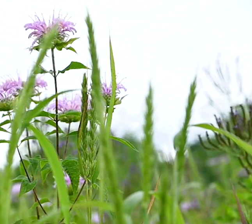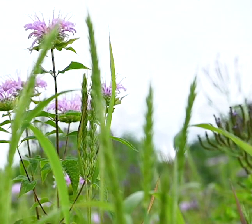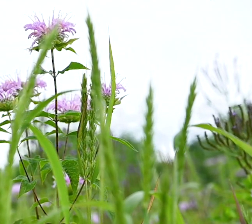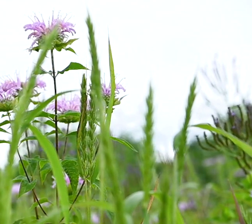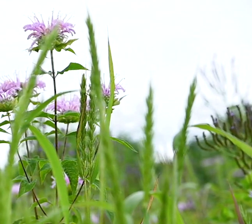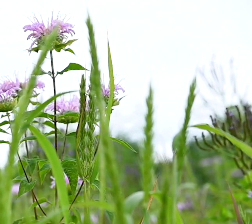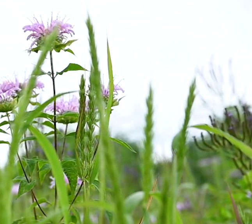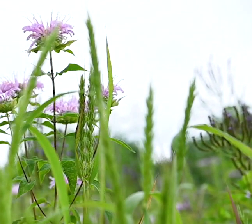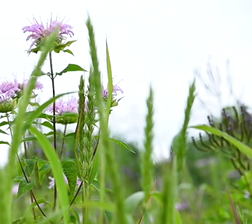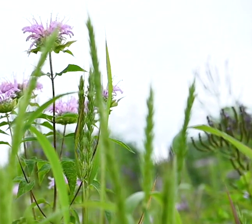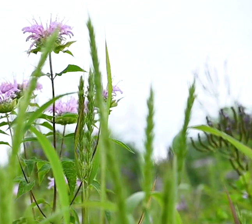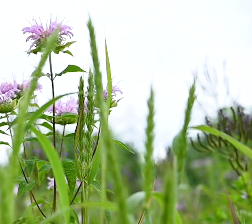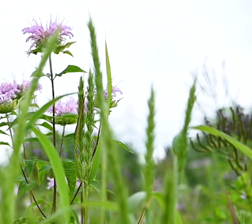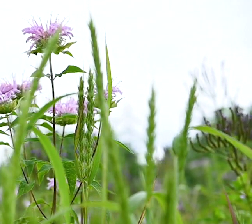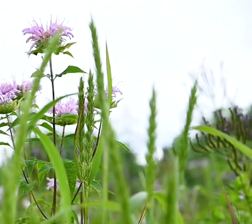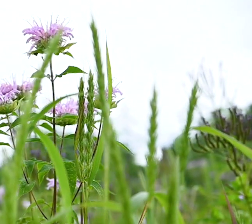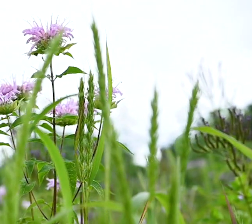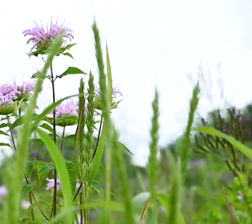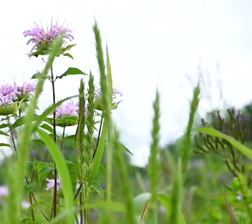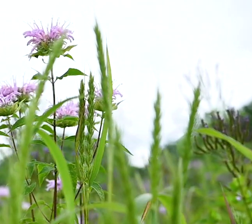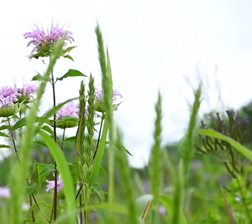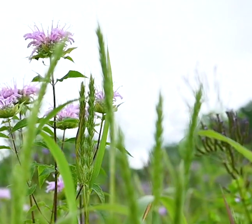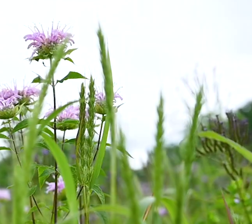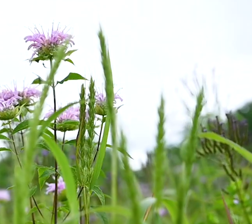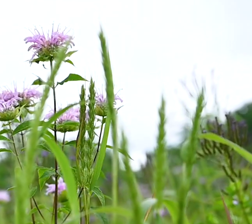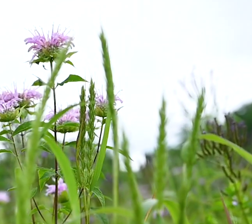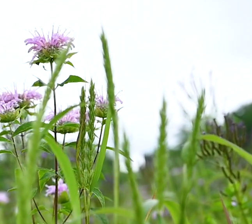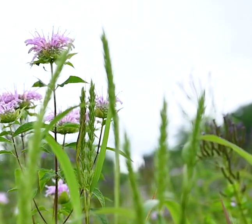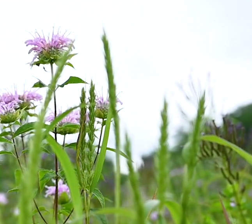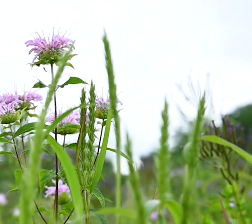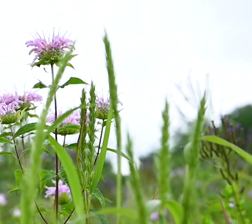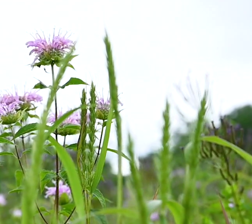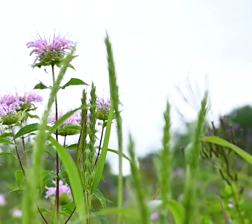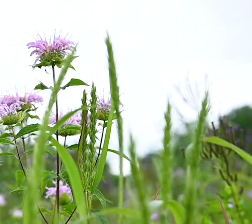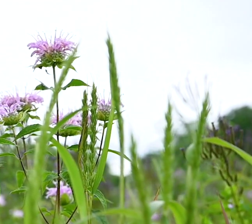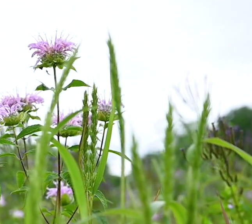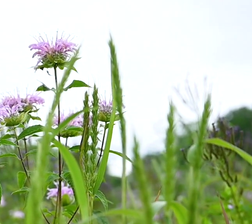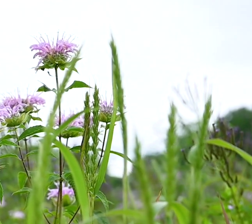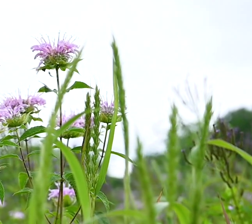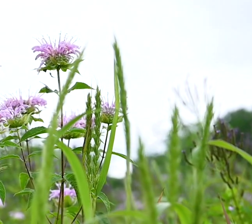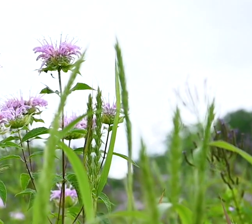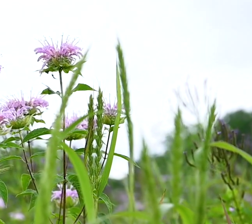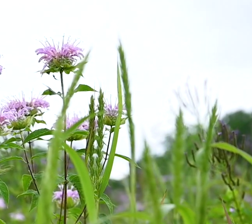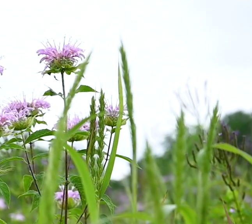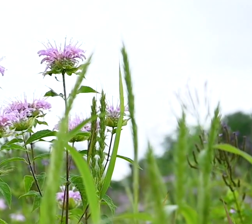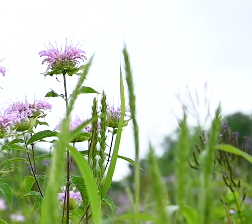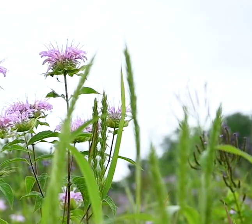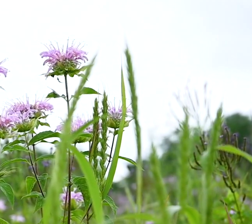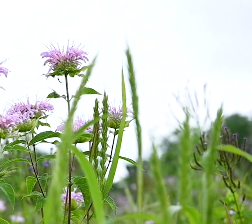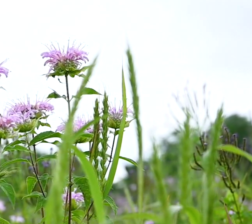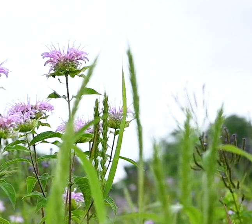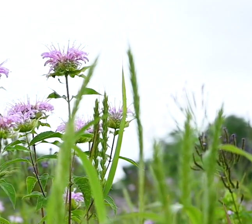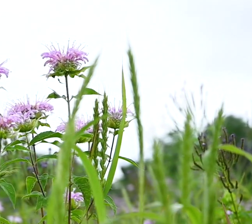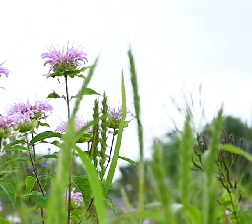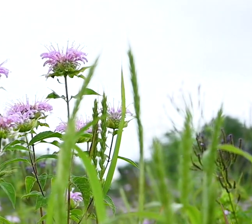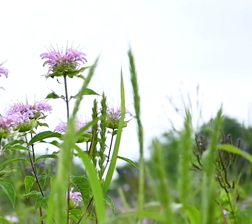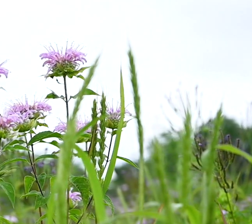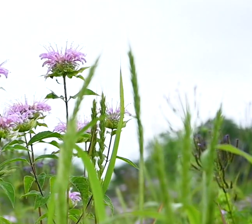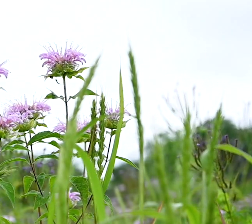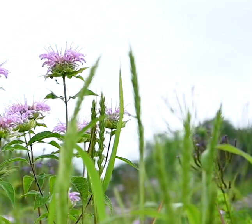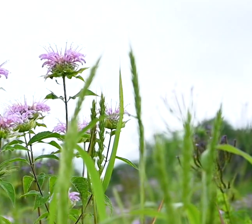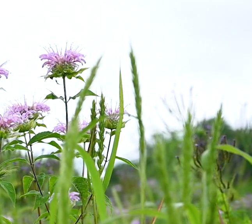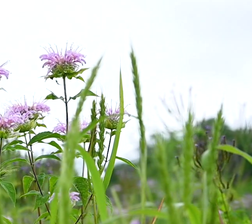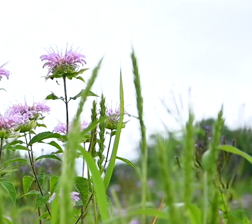CA will hasten progress toward our respective environmental goals, advance our